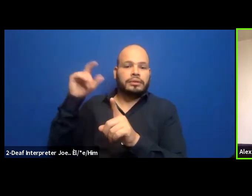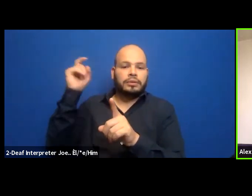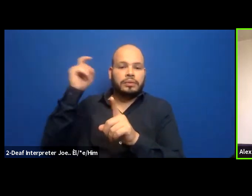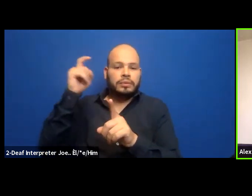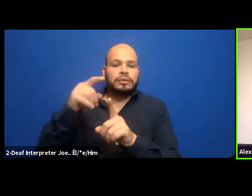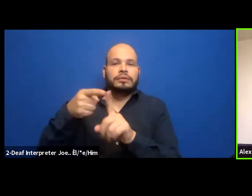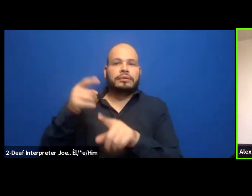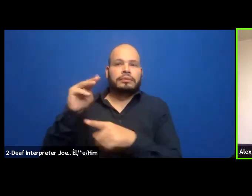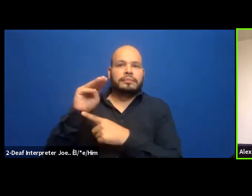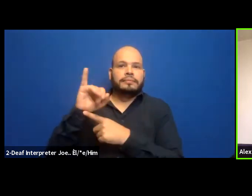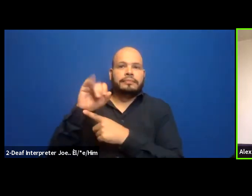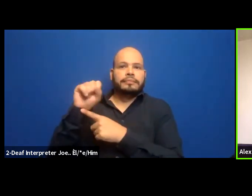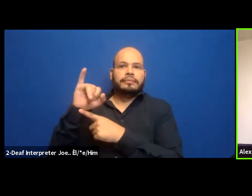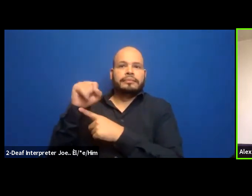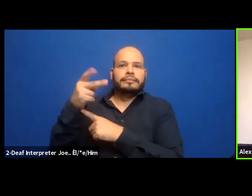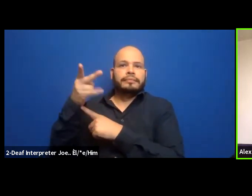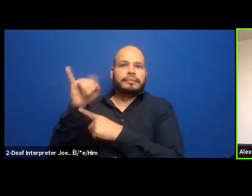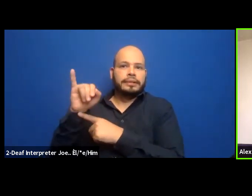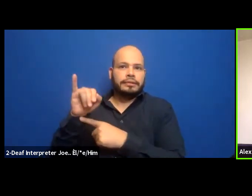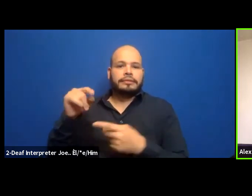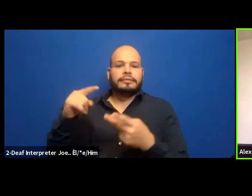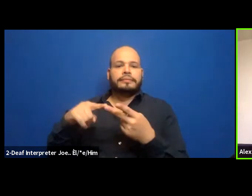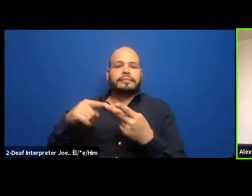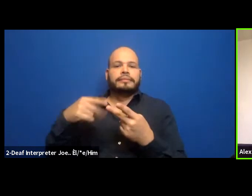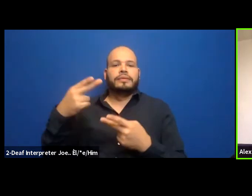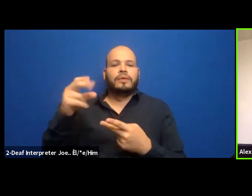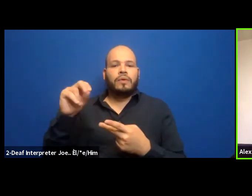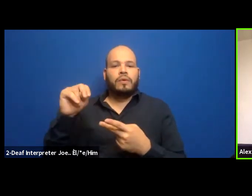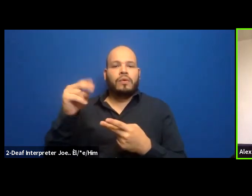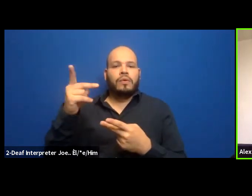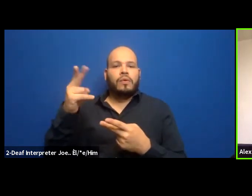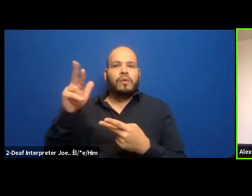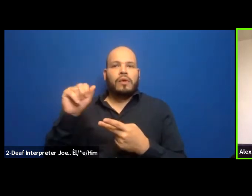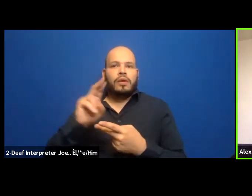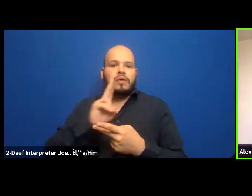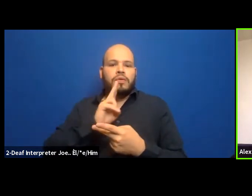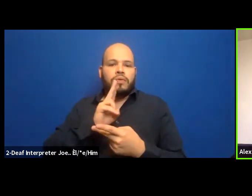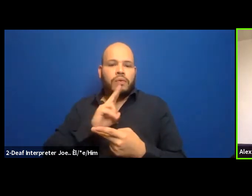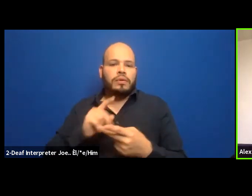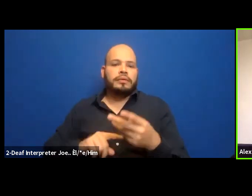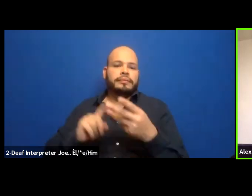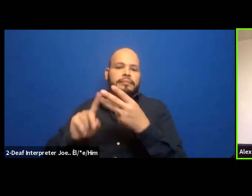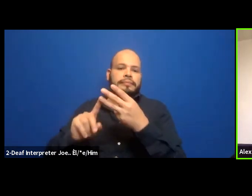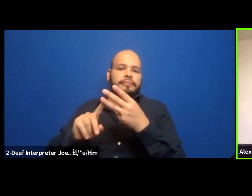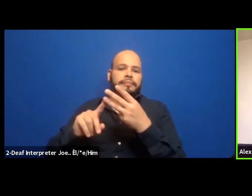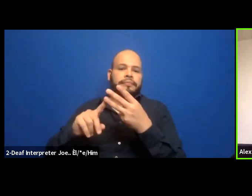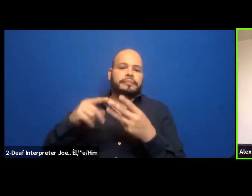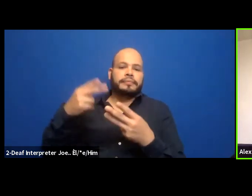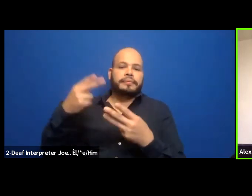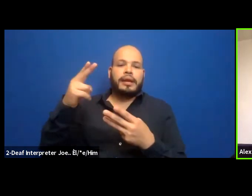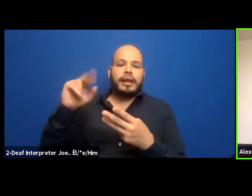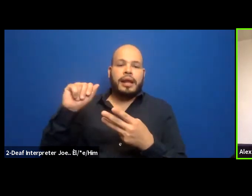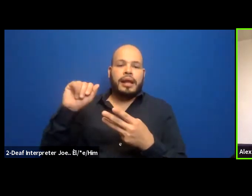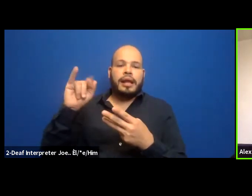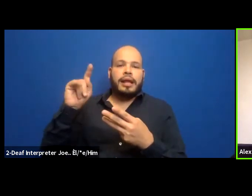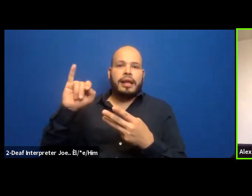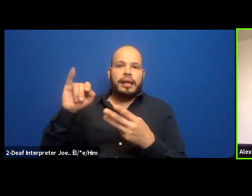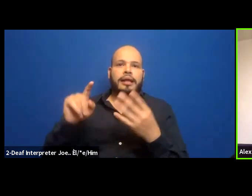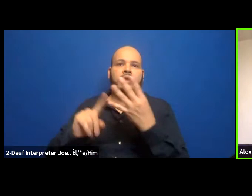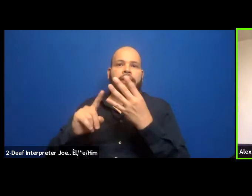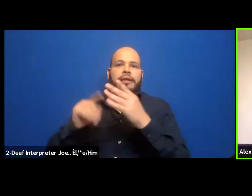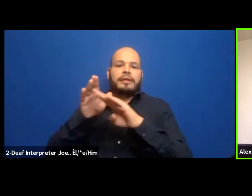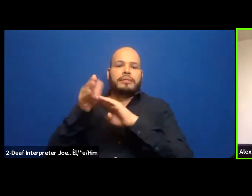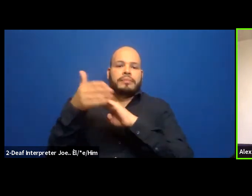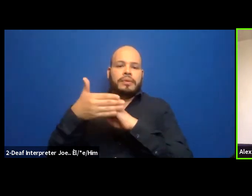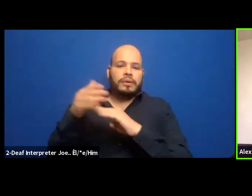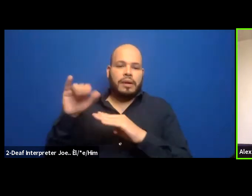Rico, our mothers and grandmothers who have been living and surviving and resisting the war that is on